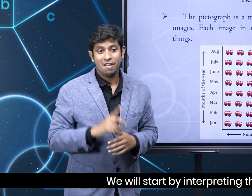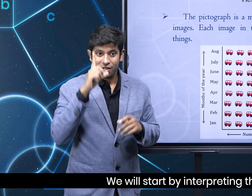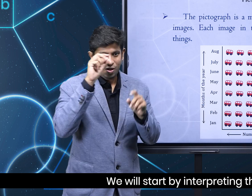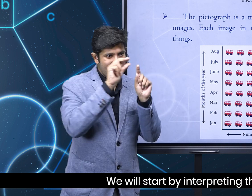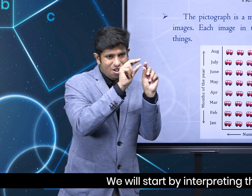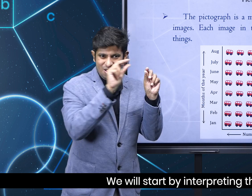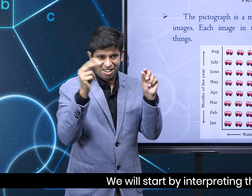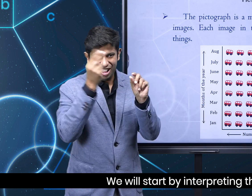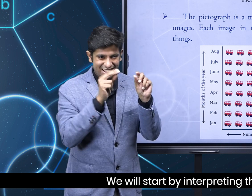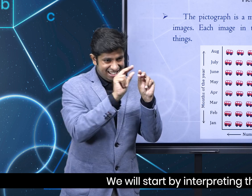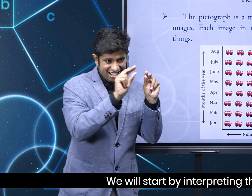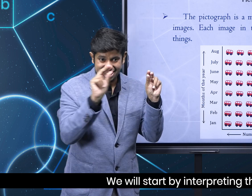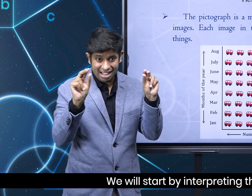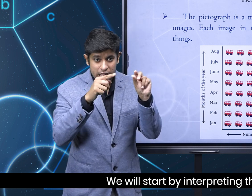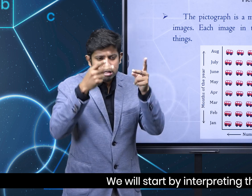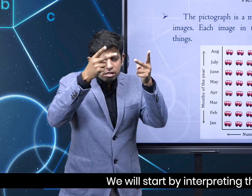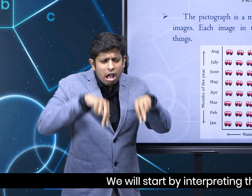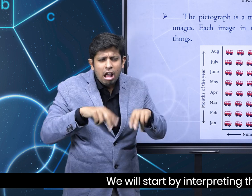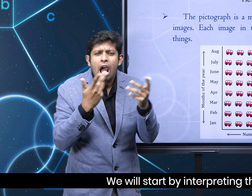We will start by interpreting the pictograph.